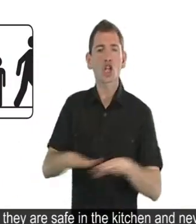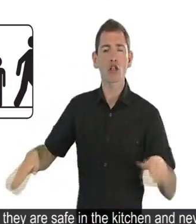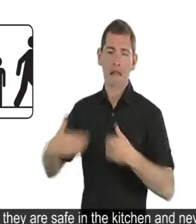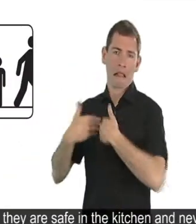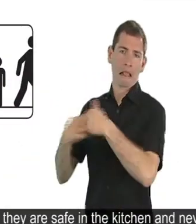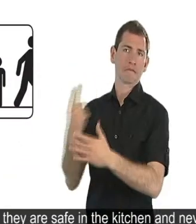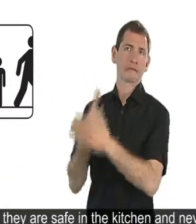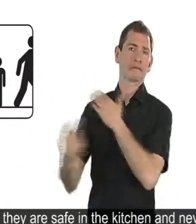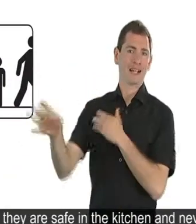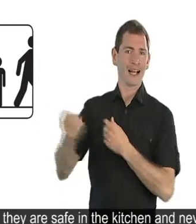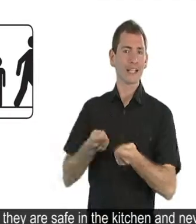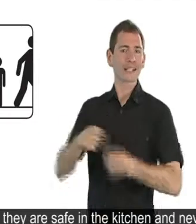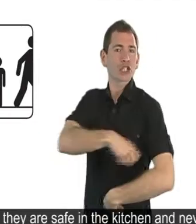alone.